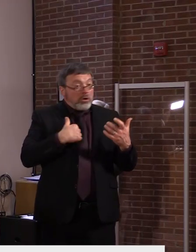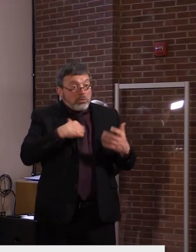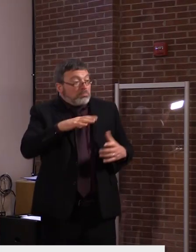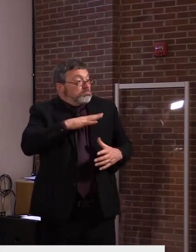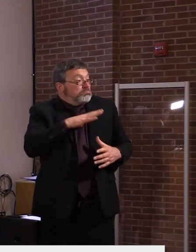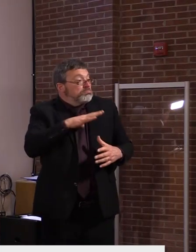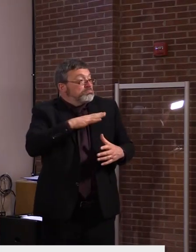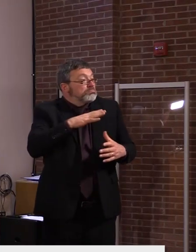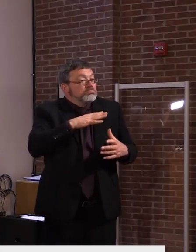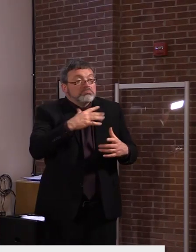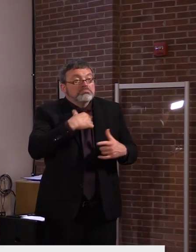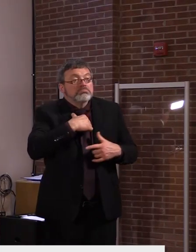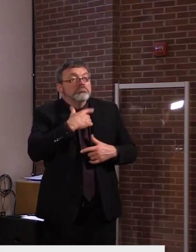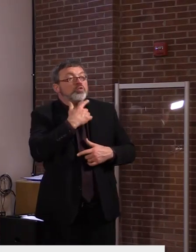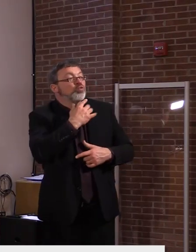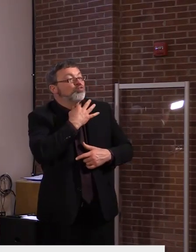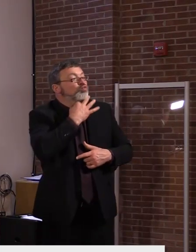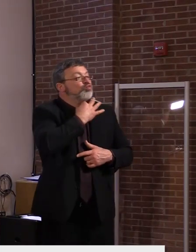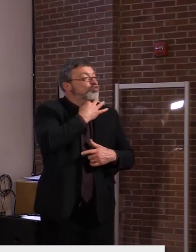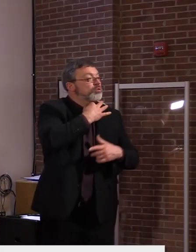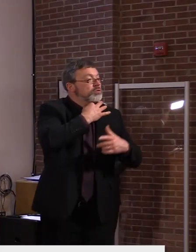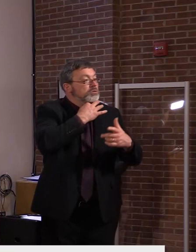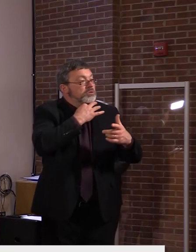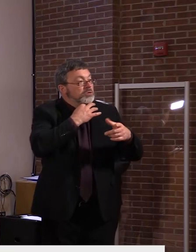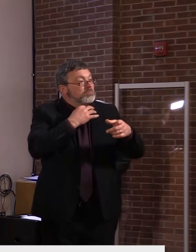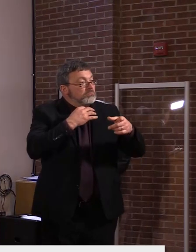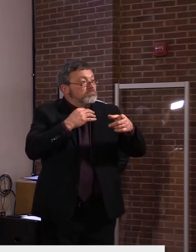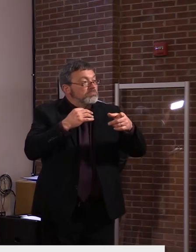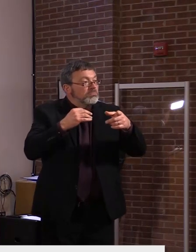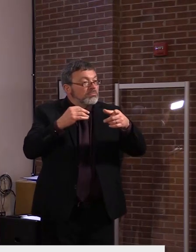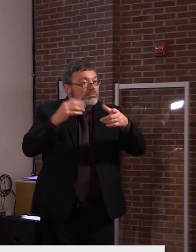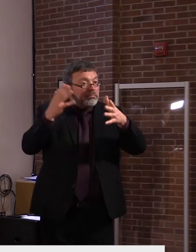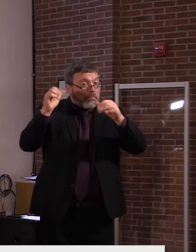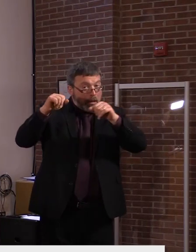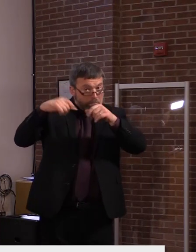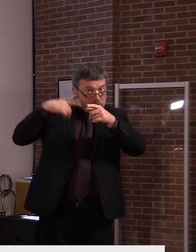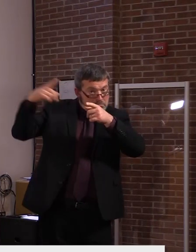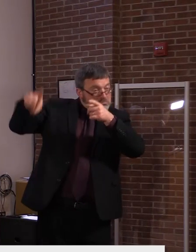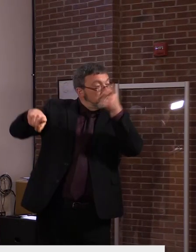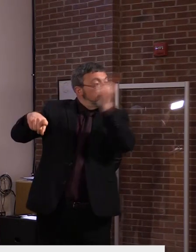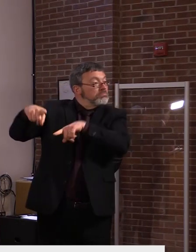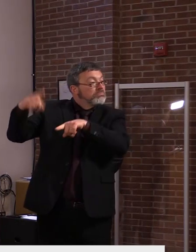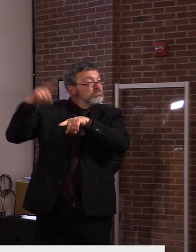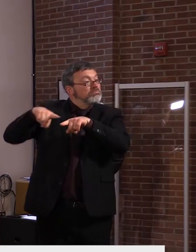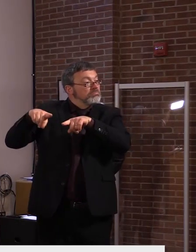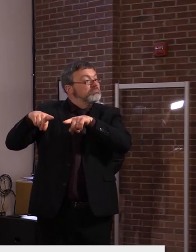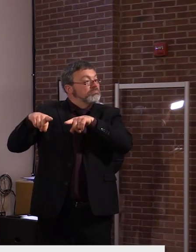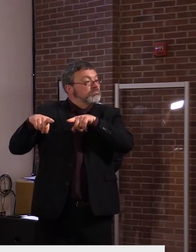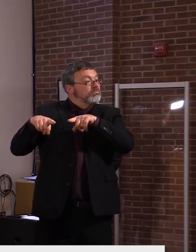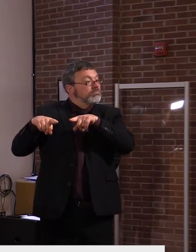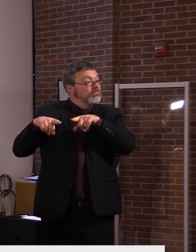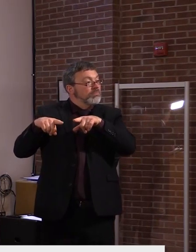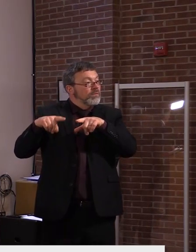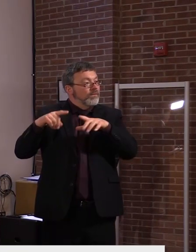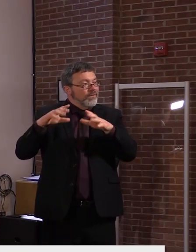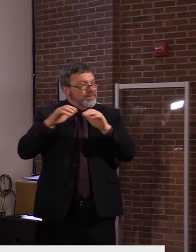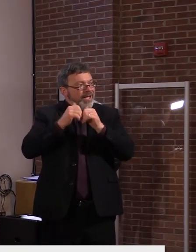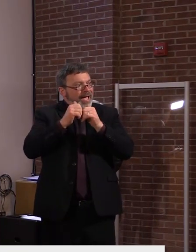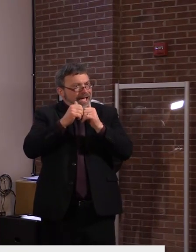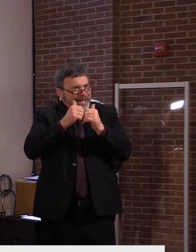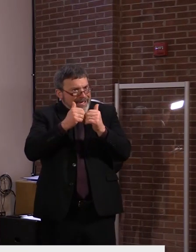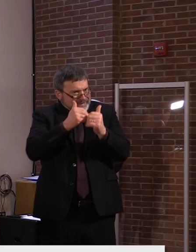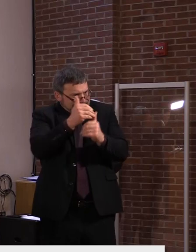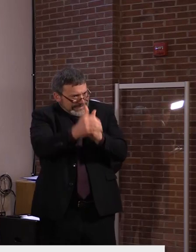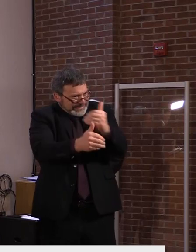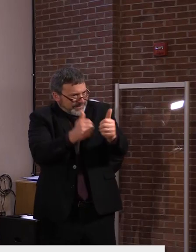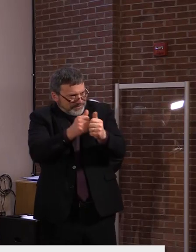I began to think that maybe this was the compromise that we needed to get through into the next session.